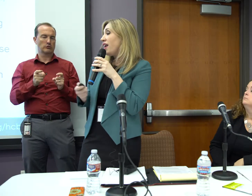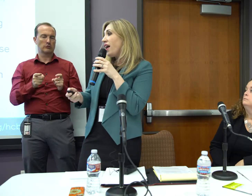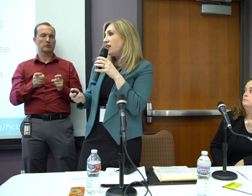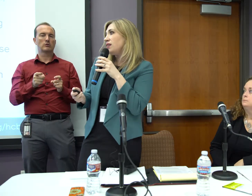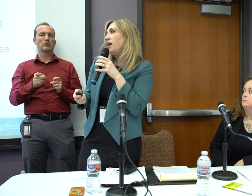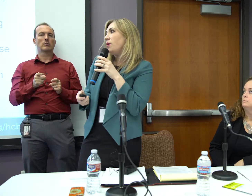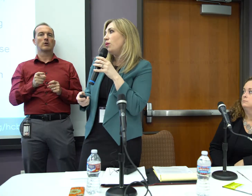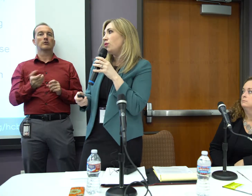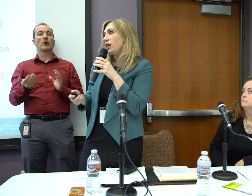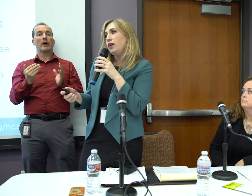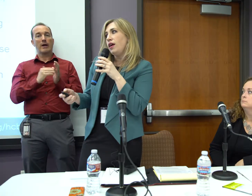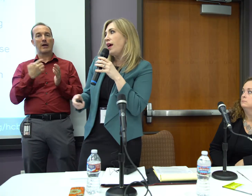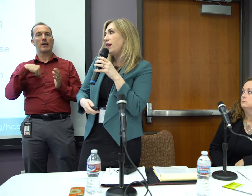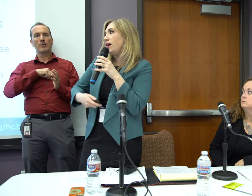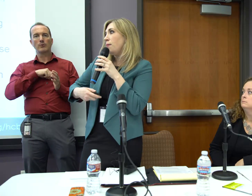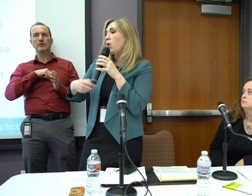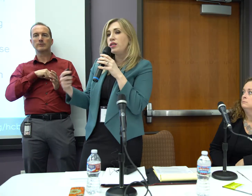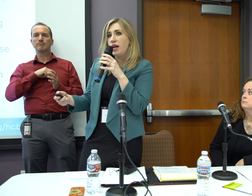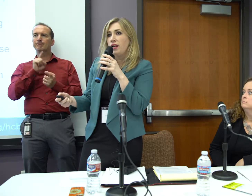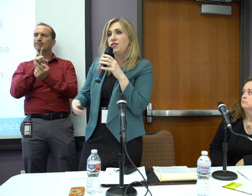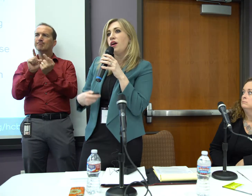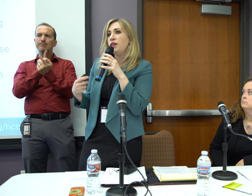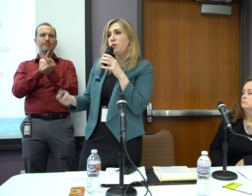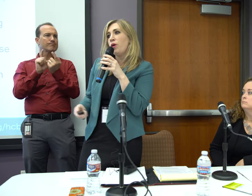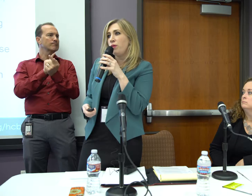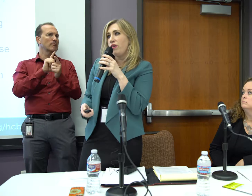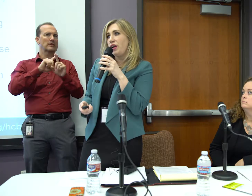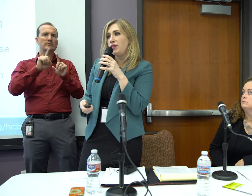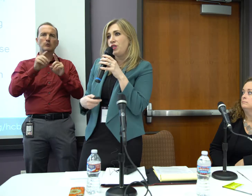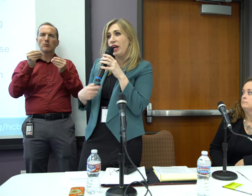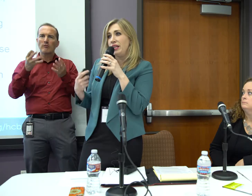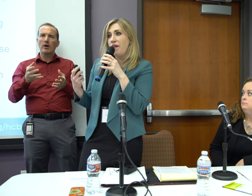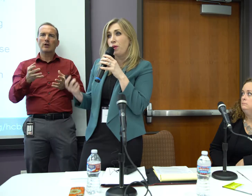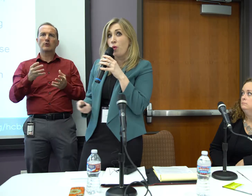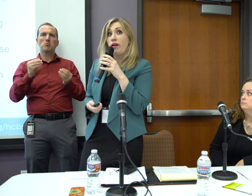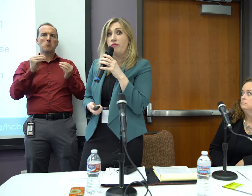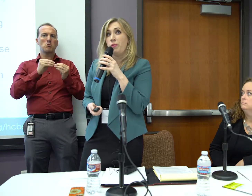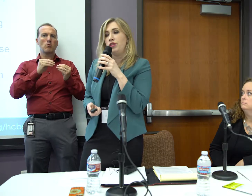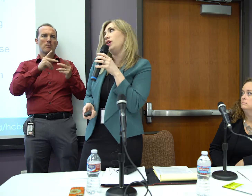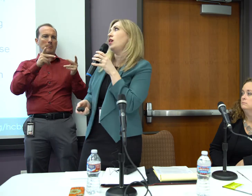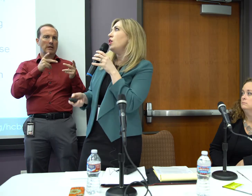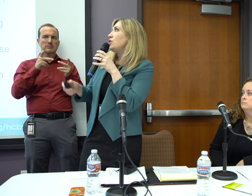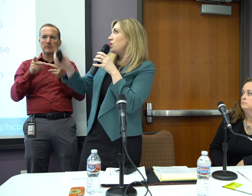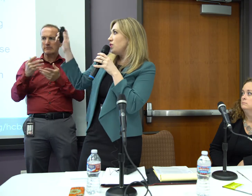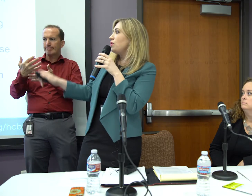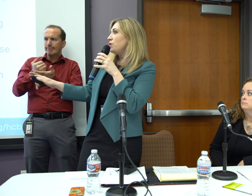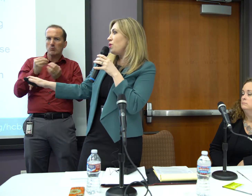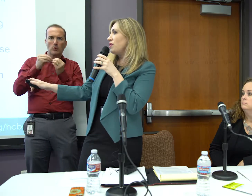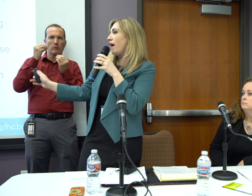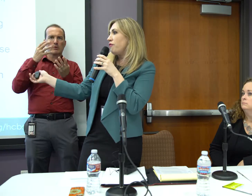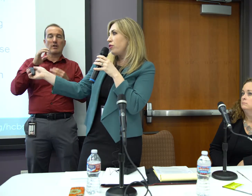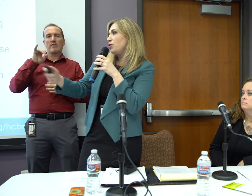about again, looking at more settings, talking to more providers, and trying to gather more information. So these